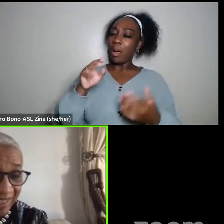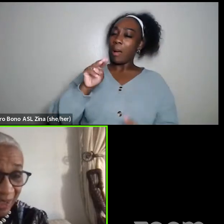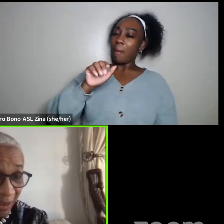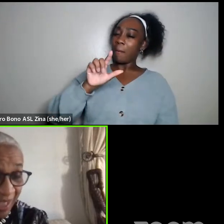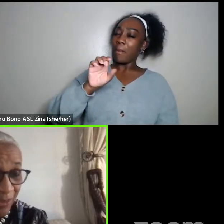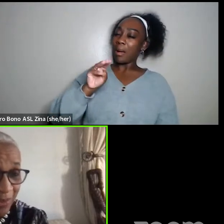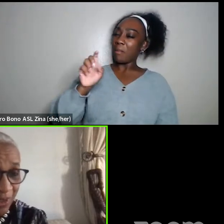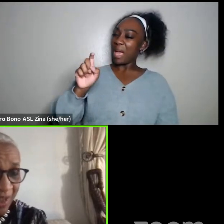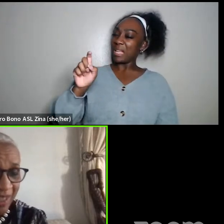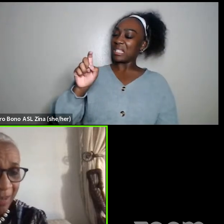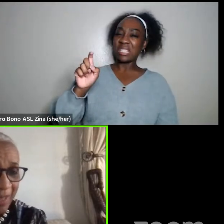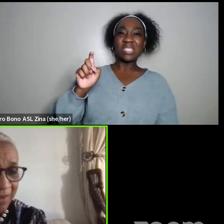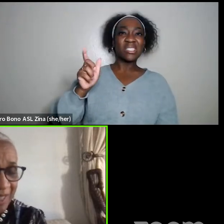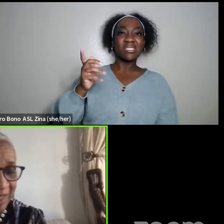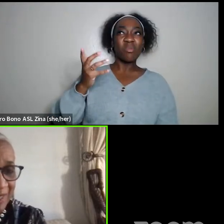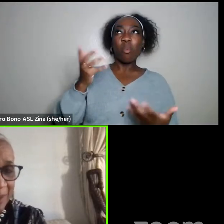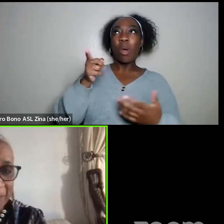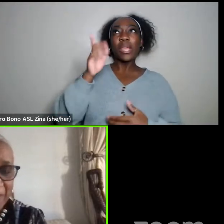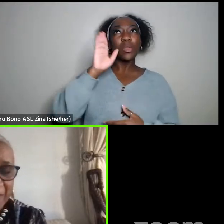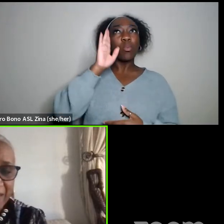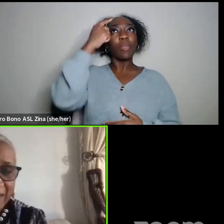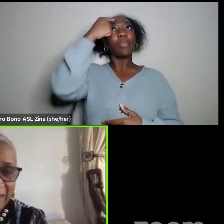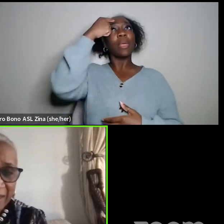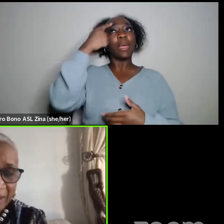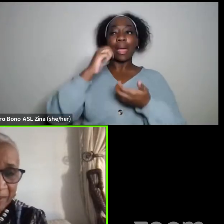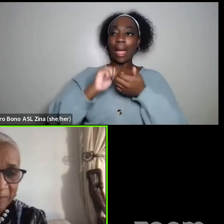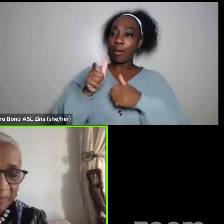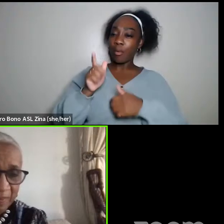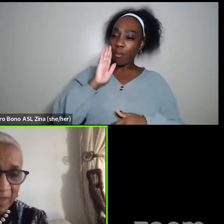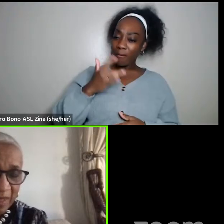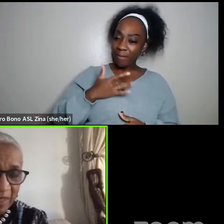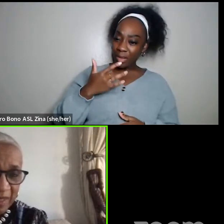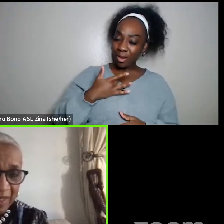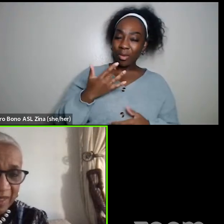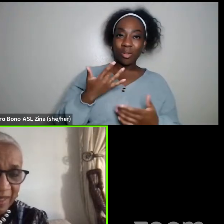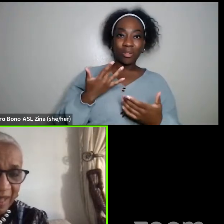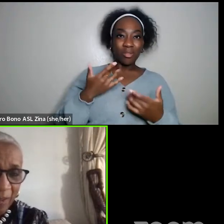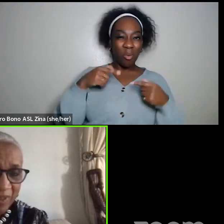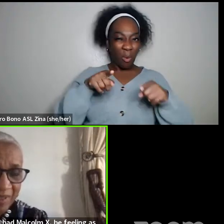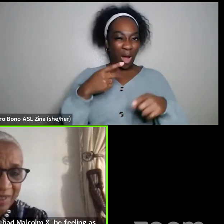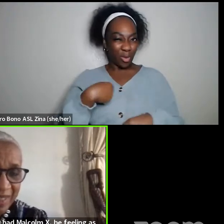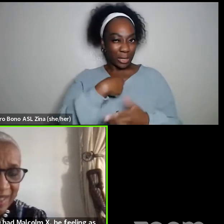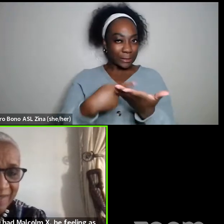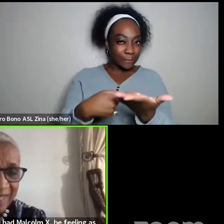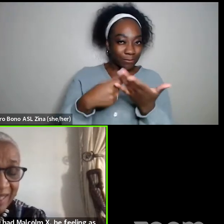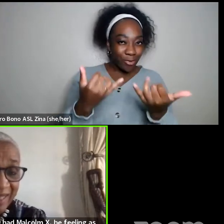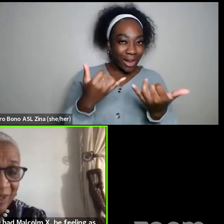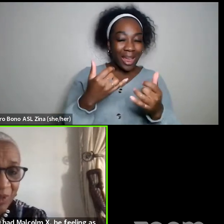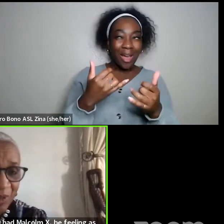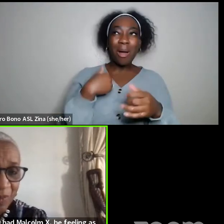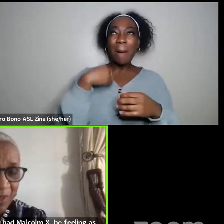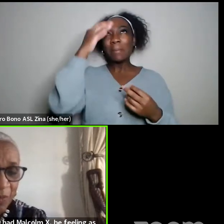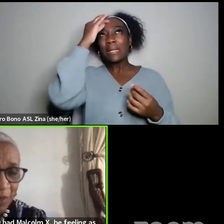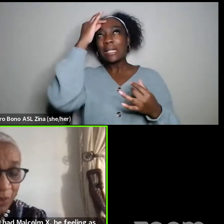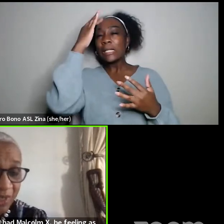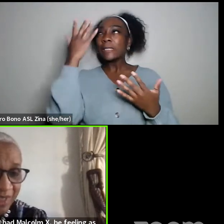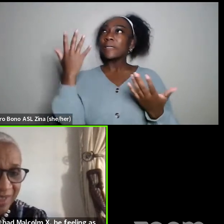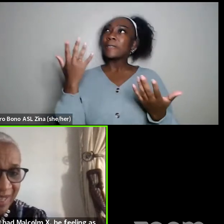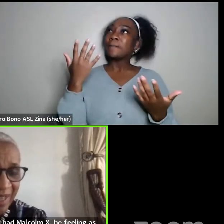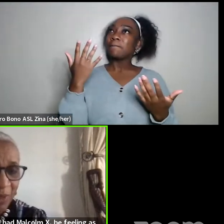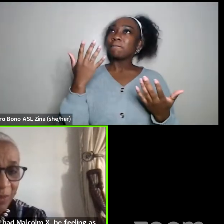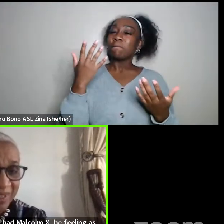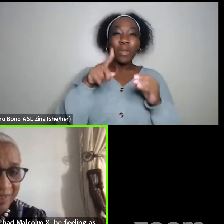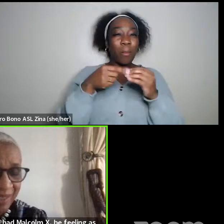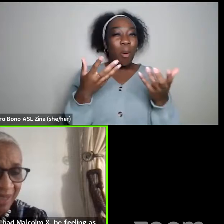this, as we're talking about this. And I was thinking in terms of what you